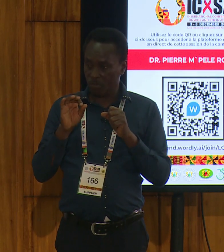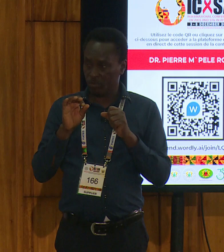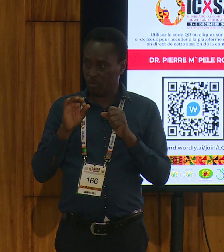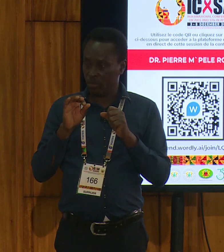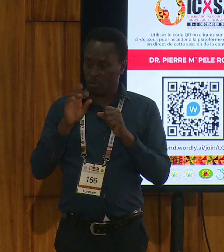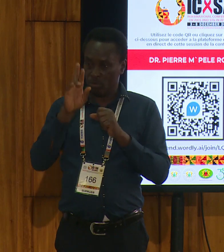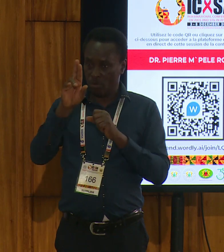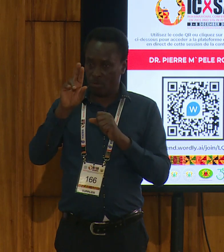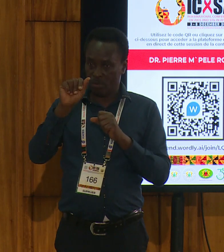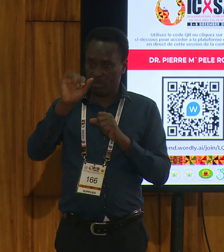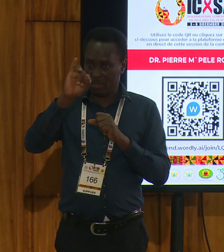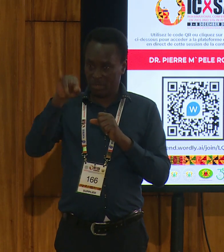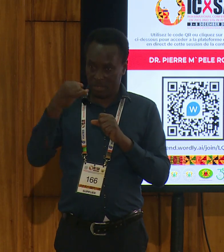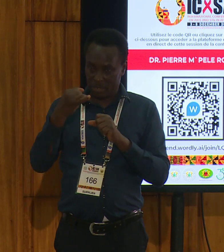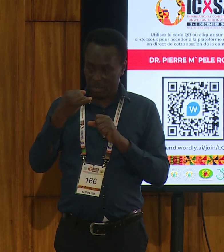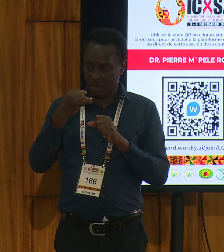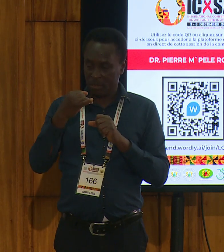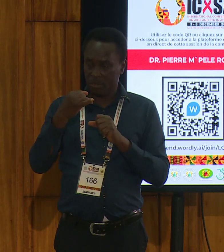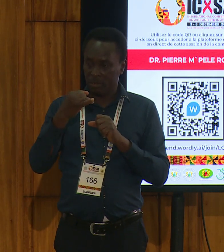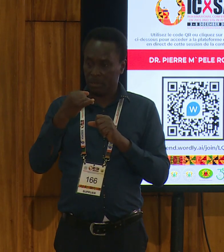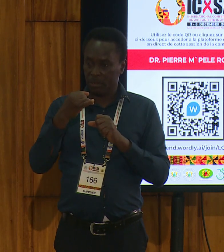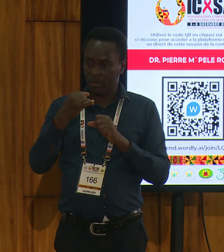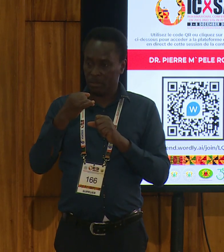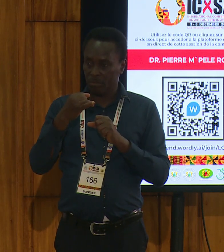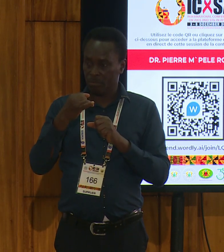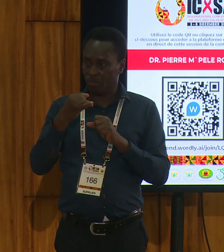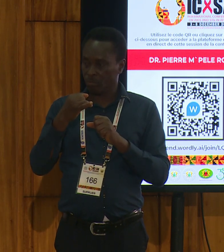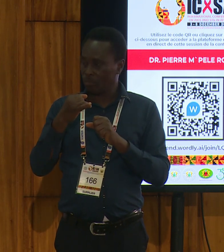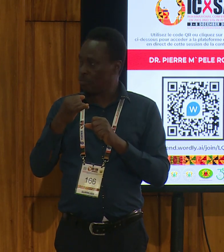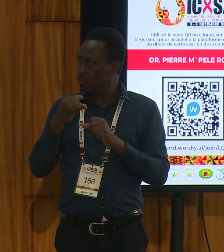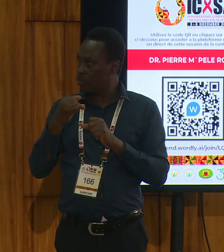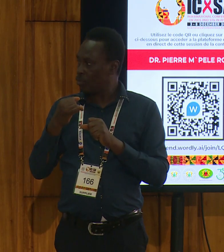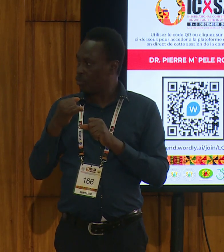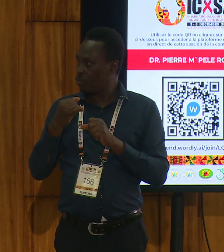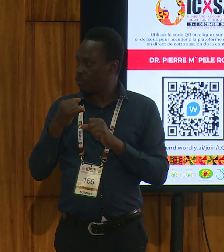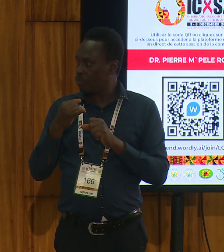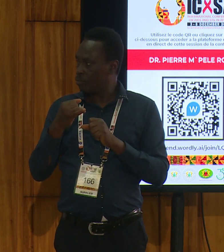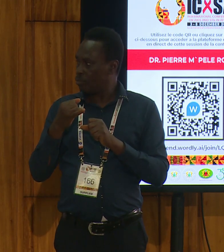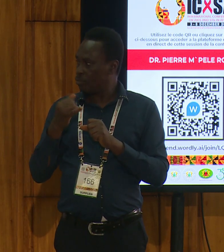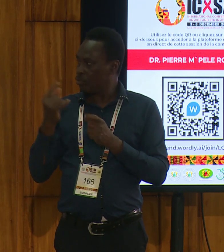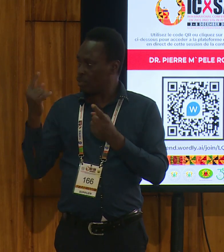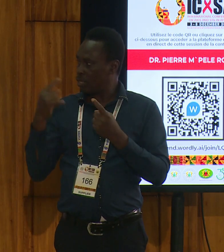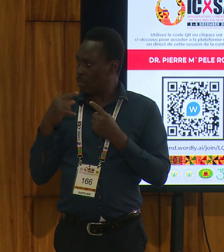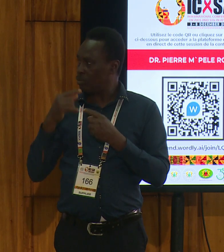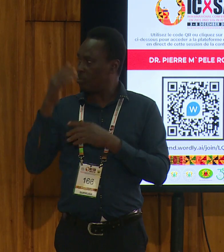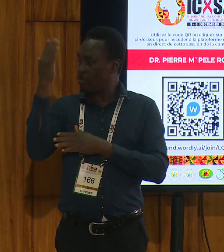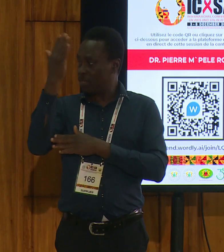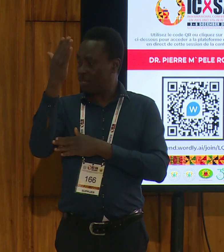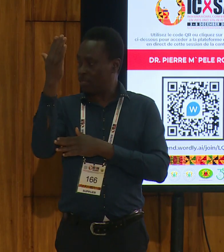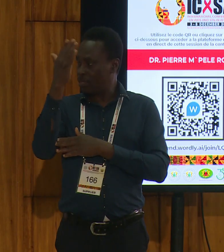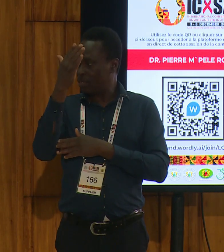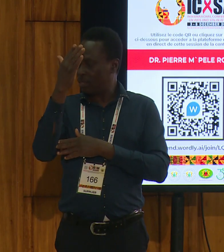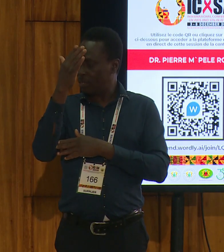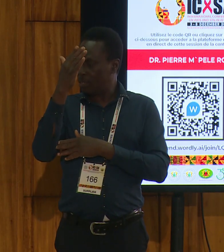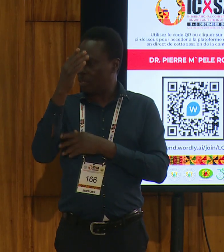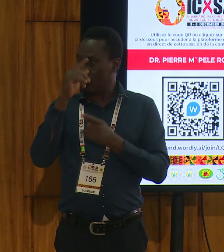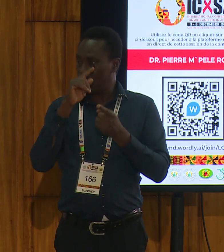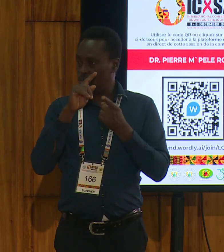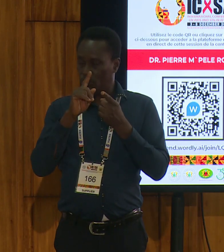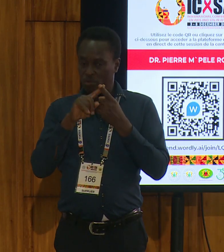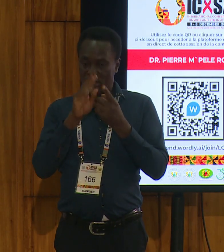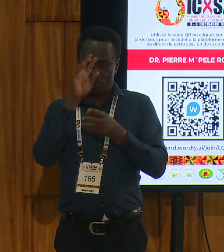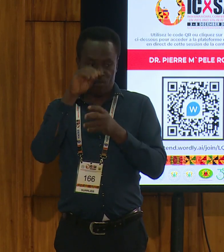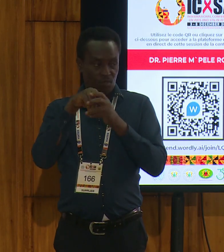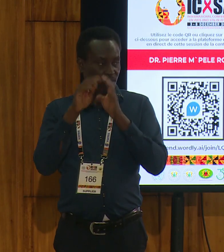et Jeunes qui vivent avec le VIH. Then Kratos, please come in, and he's going to present how youth can be also involved